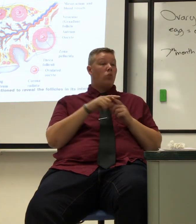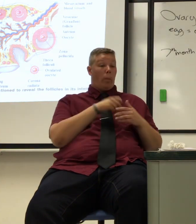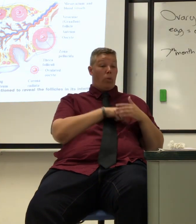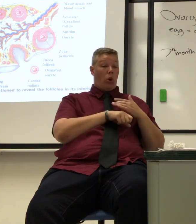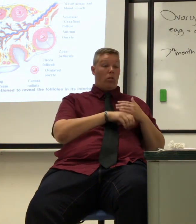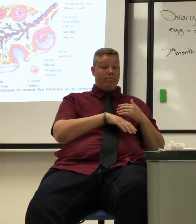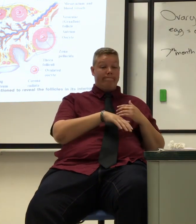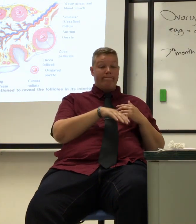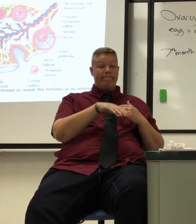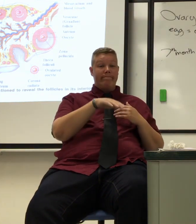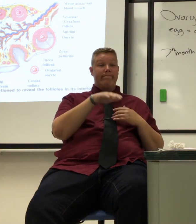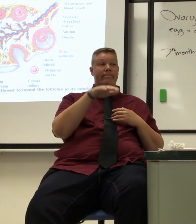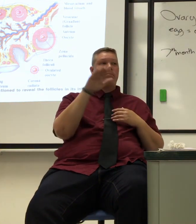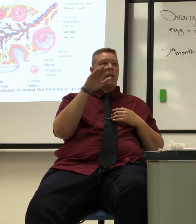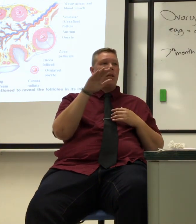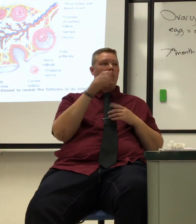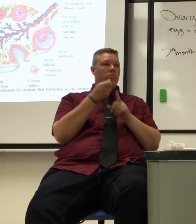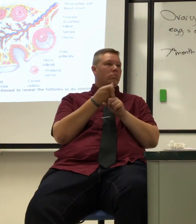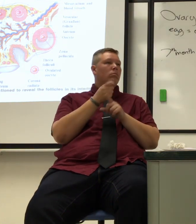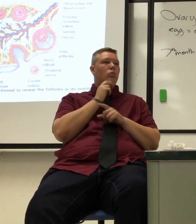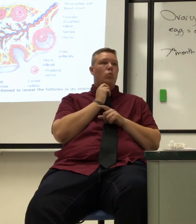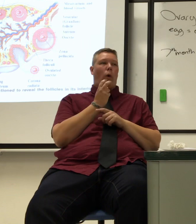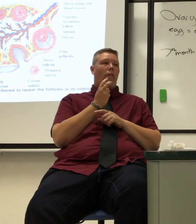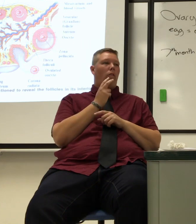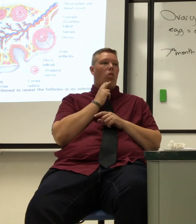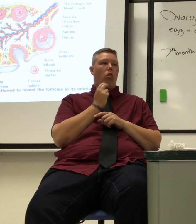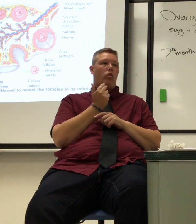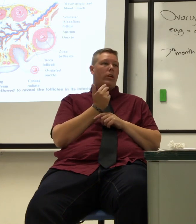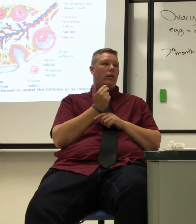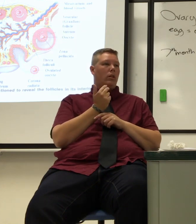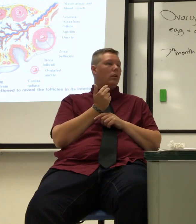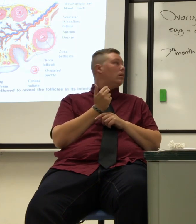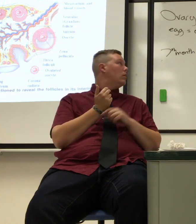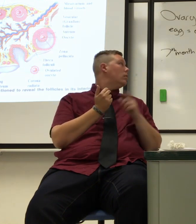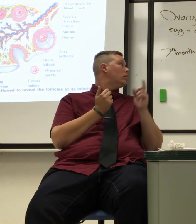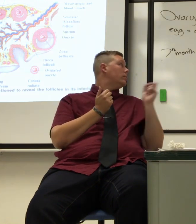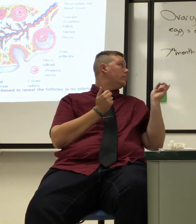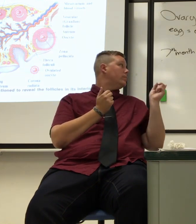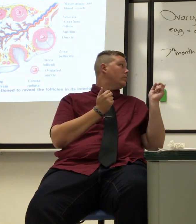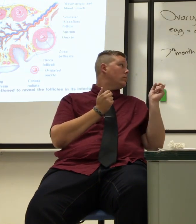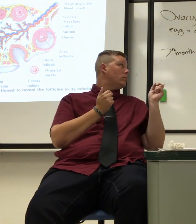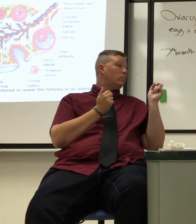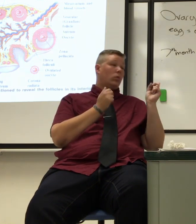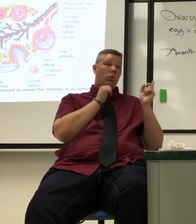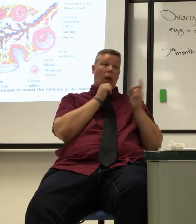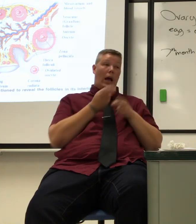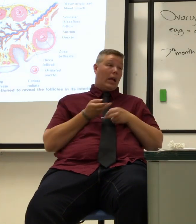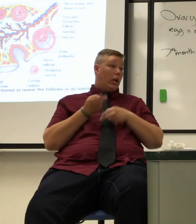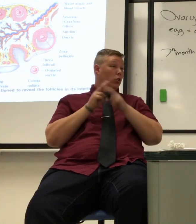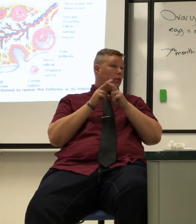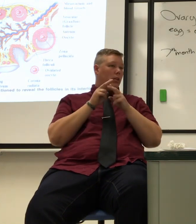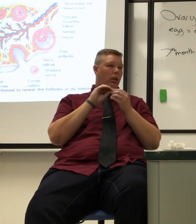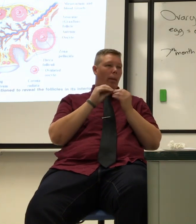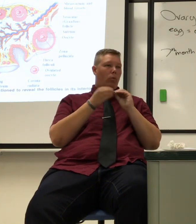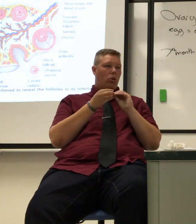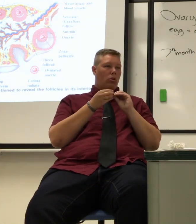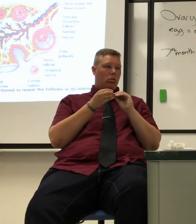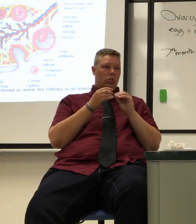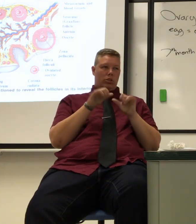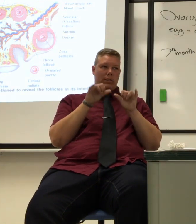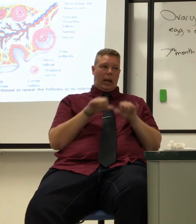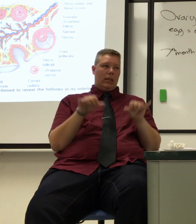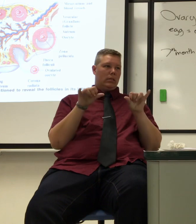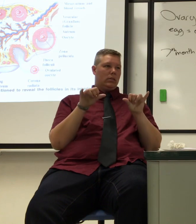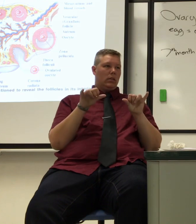that time, you are not increasing the number of follicles because once you put a wall of cells around a cell,